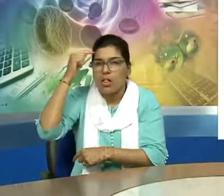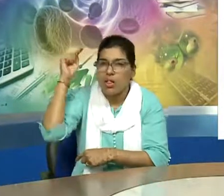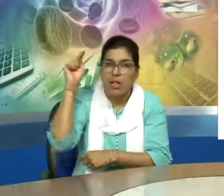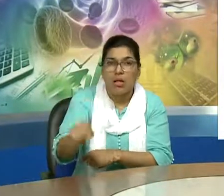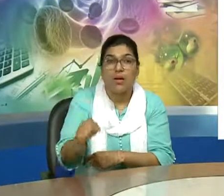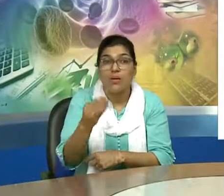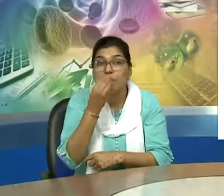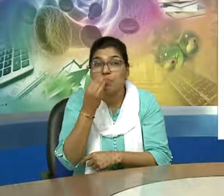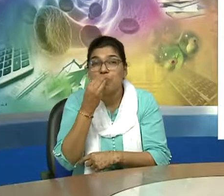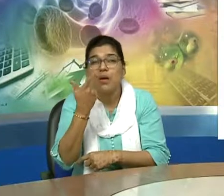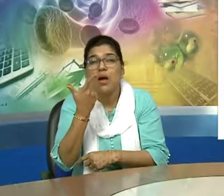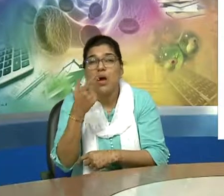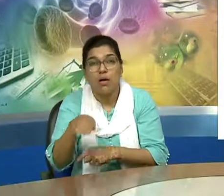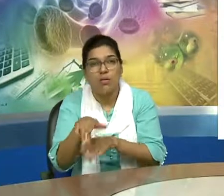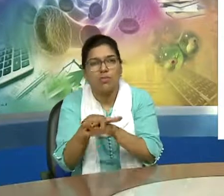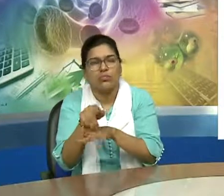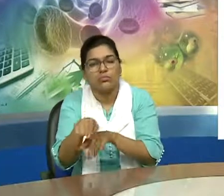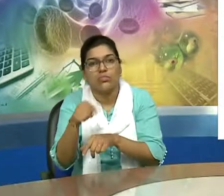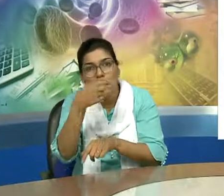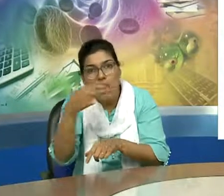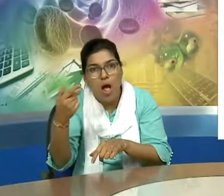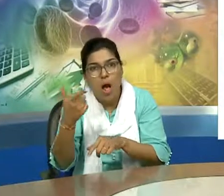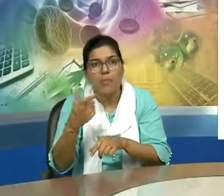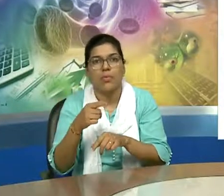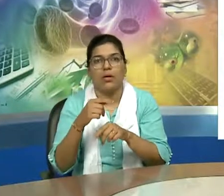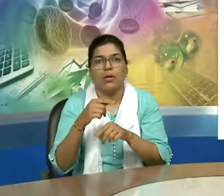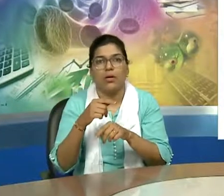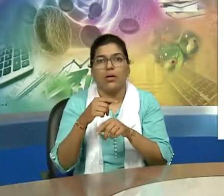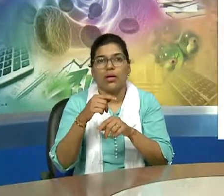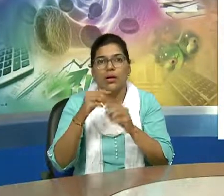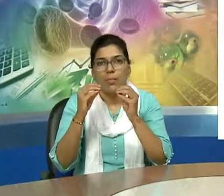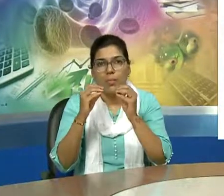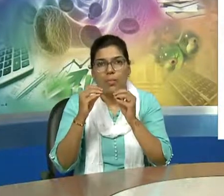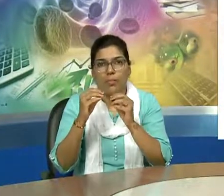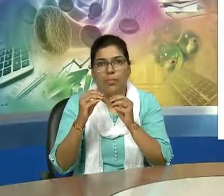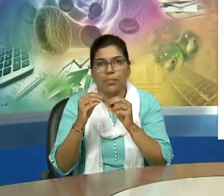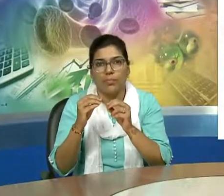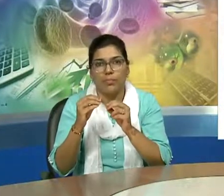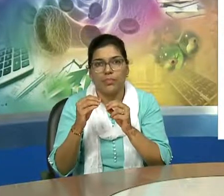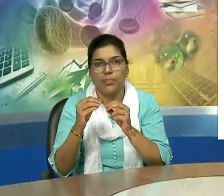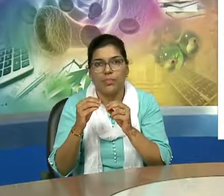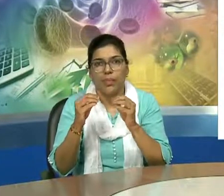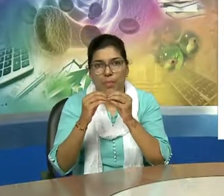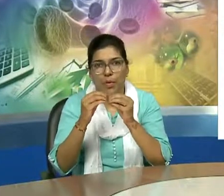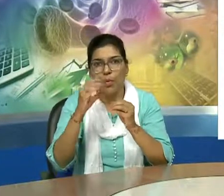which was once common in this river, has been lost forever.